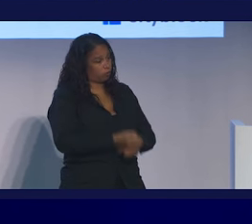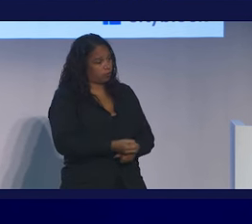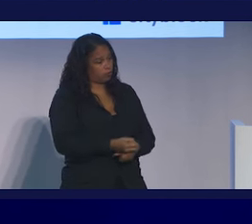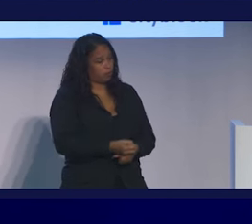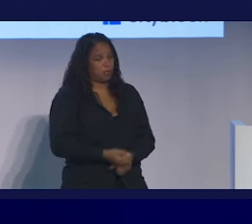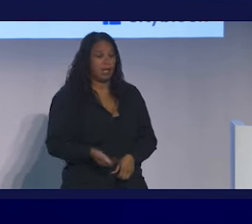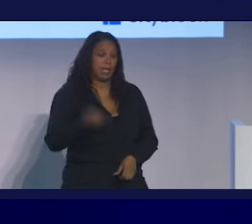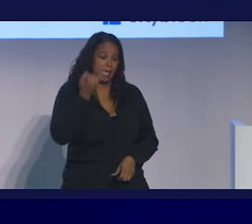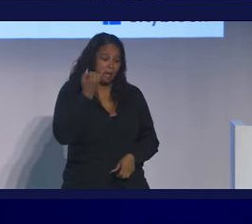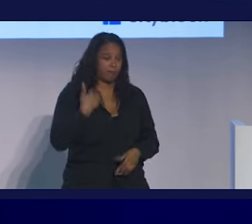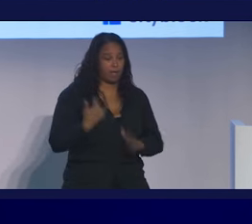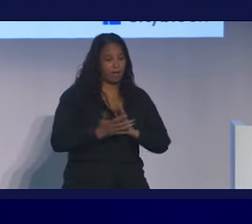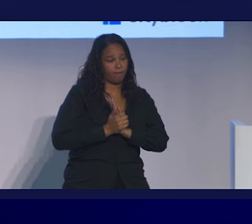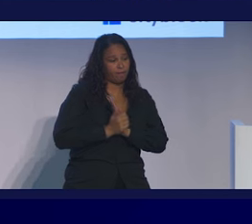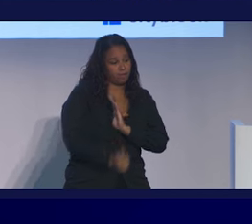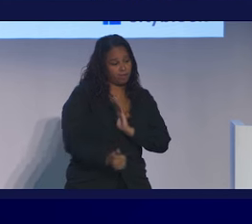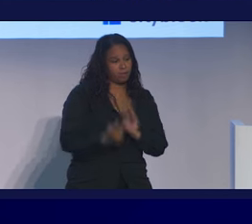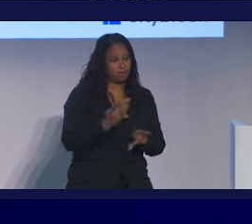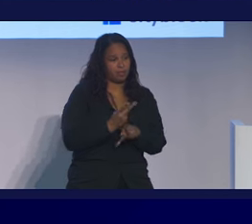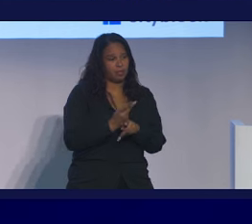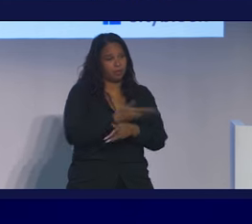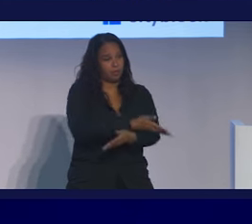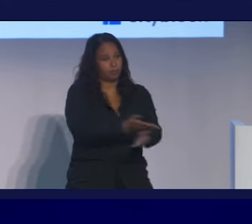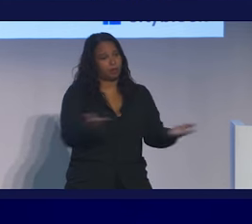then have the tools to deliver the care that they need?